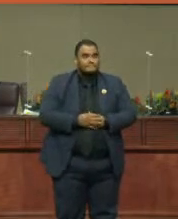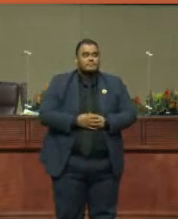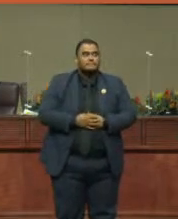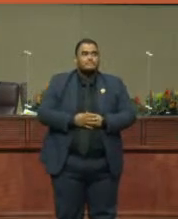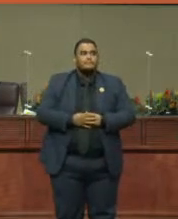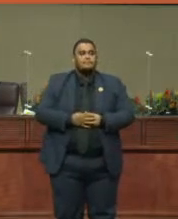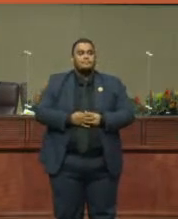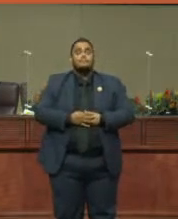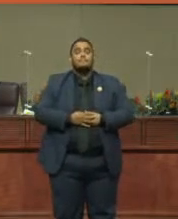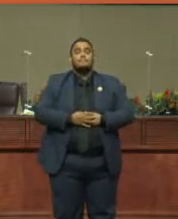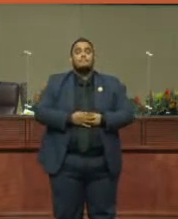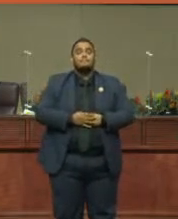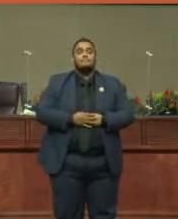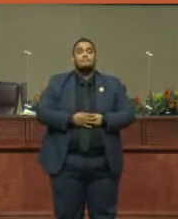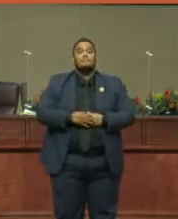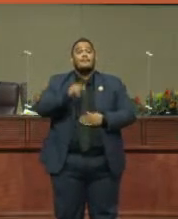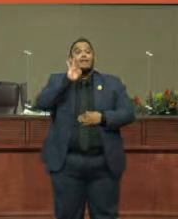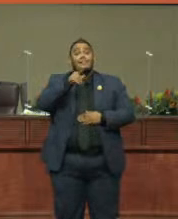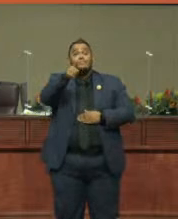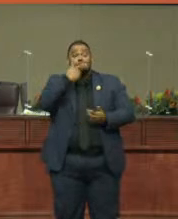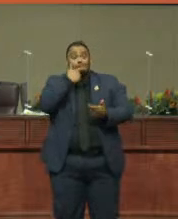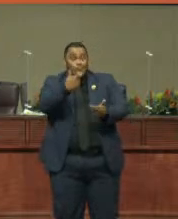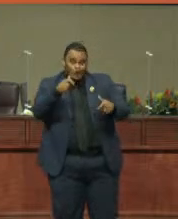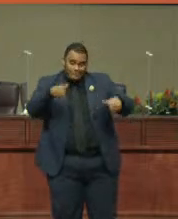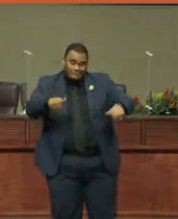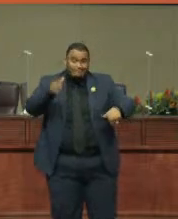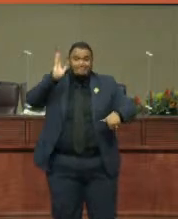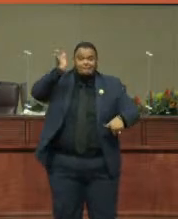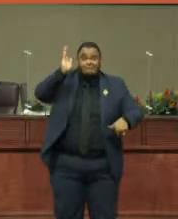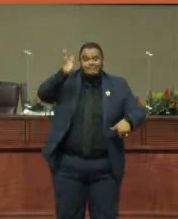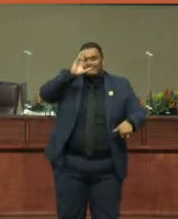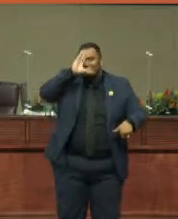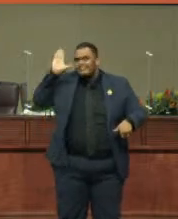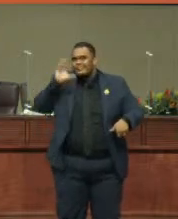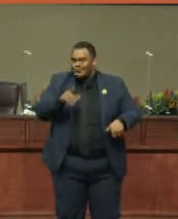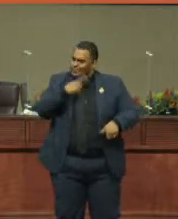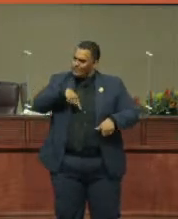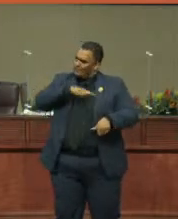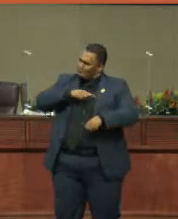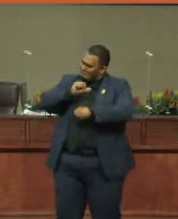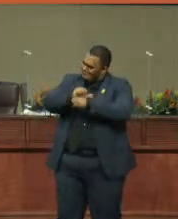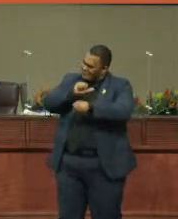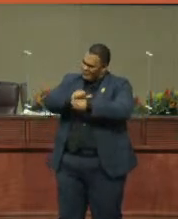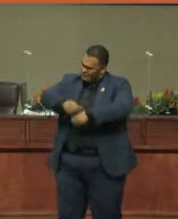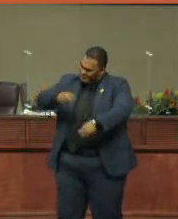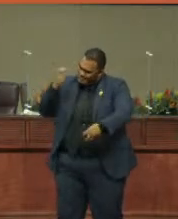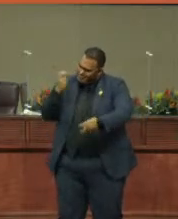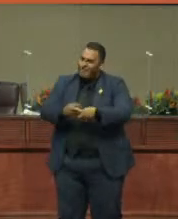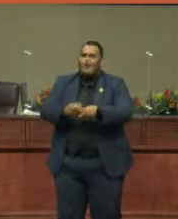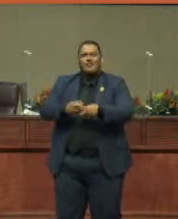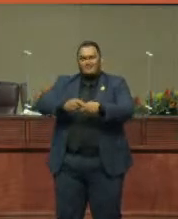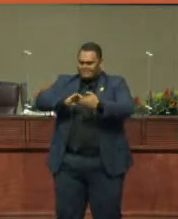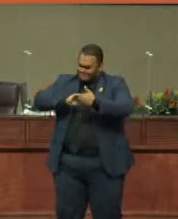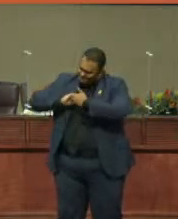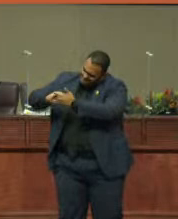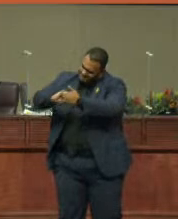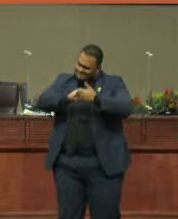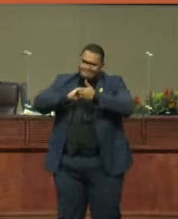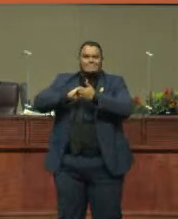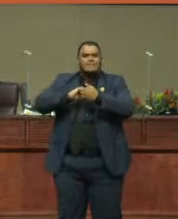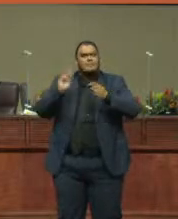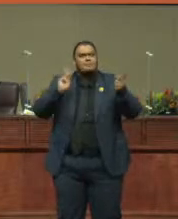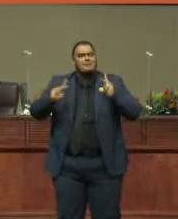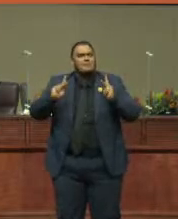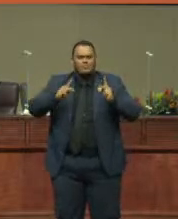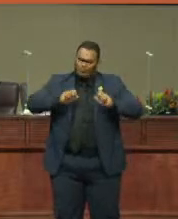If you watch our briefings, you know that we are working hard with our partners to get our residents back on their feet and back into